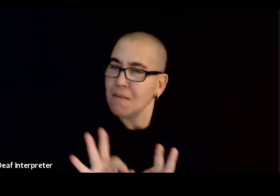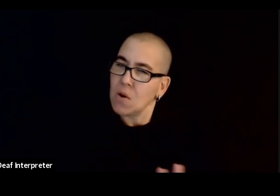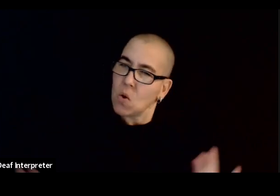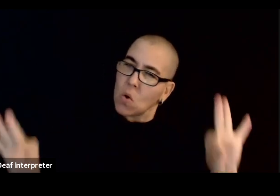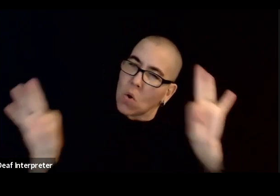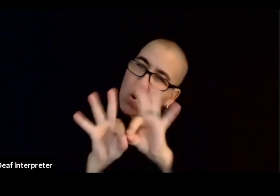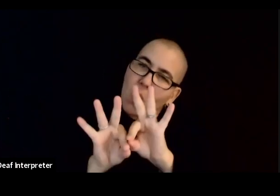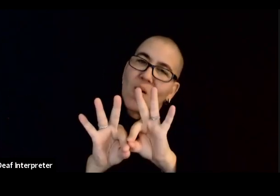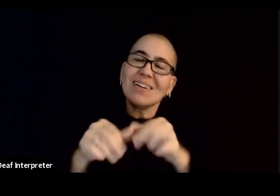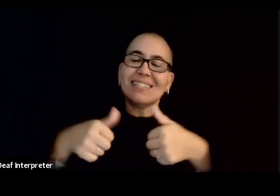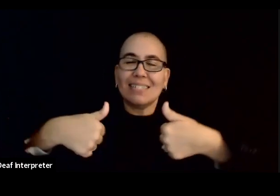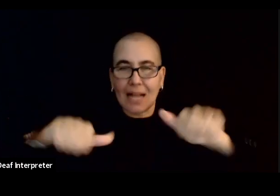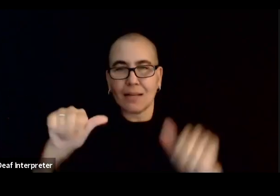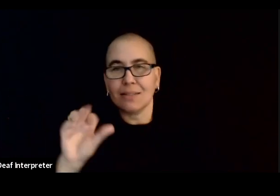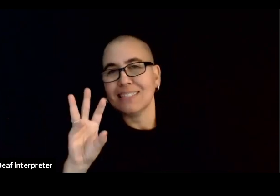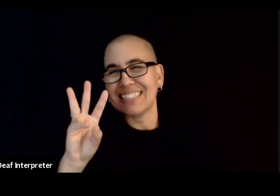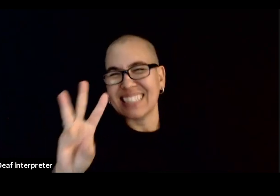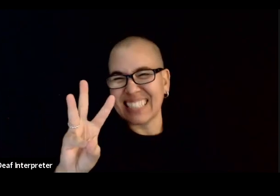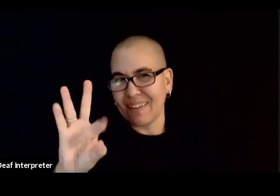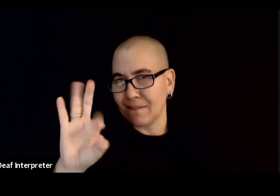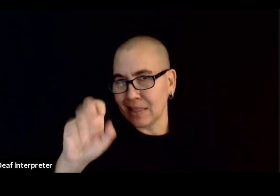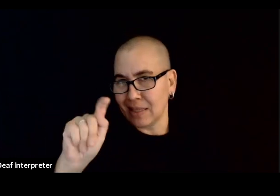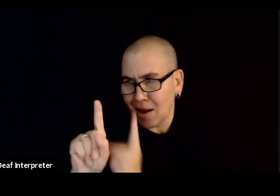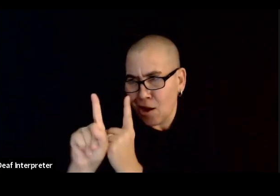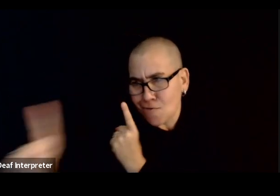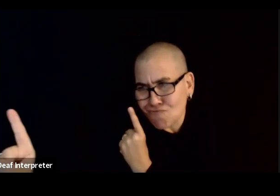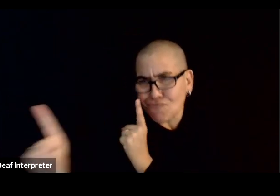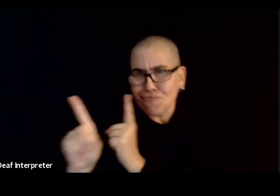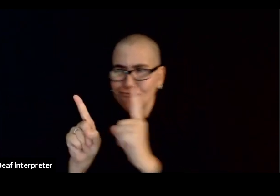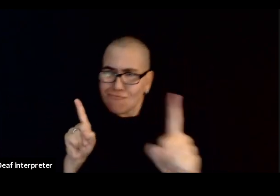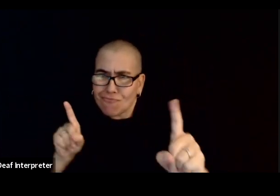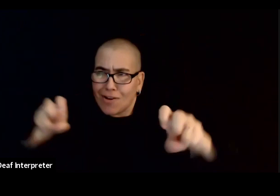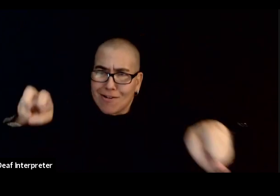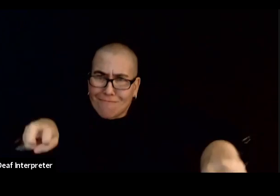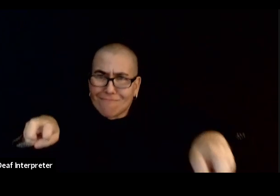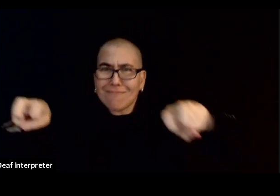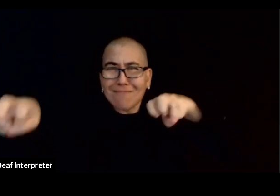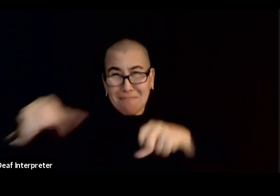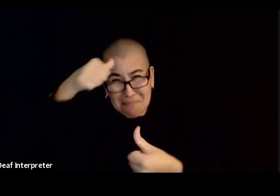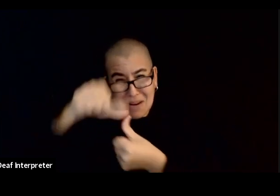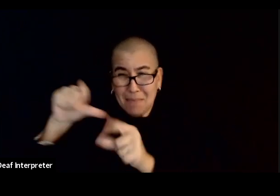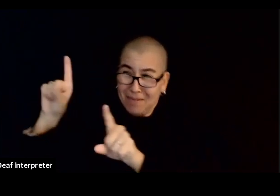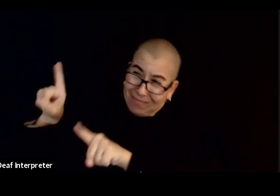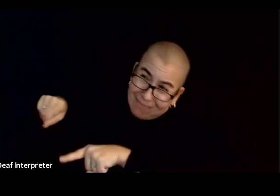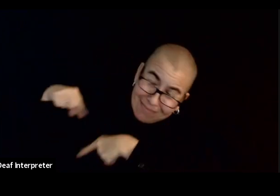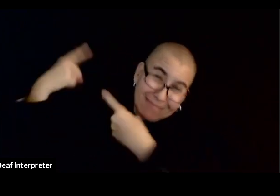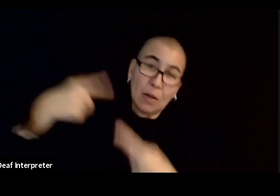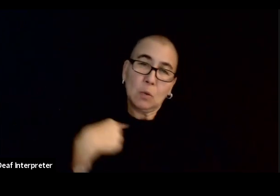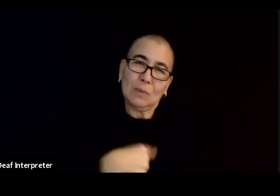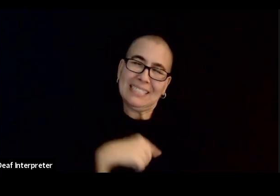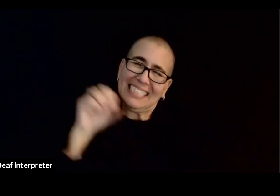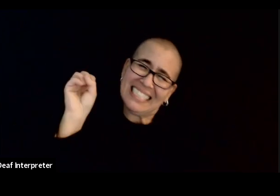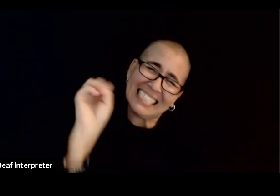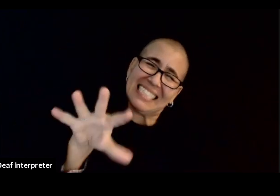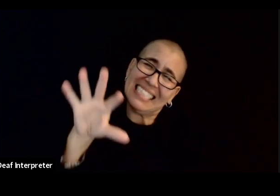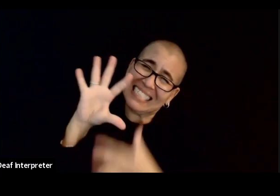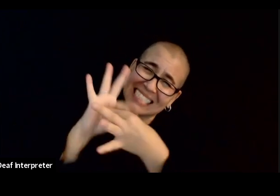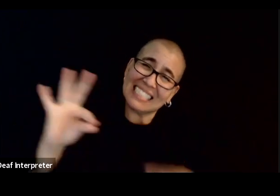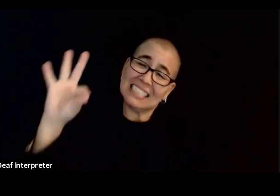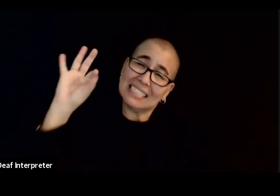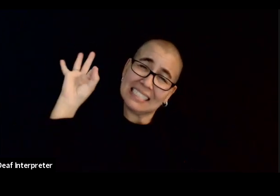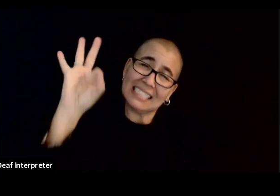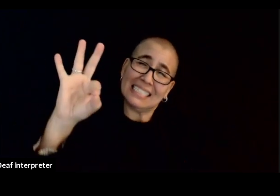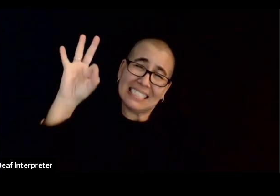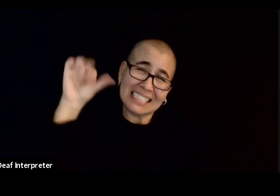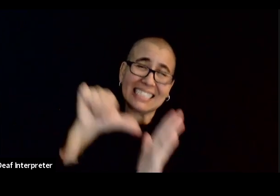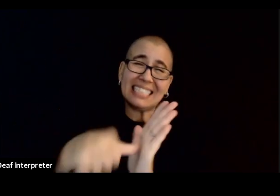threw a lot of numbers at you. Numbers are important, but we can't forget that these numbers represent people. We're